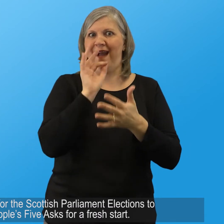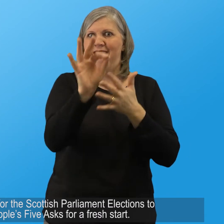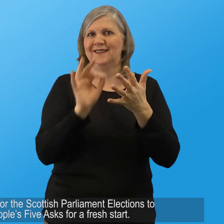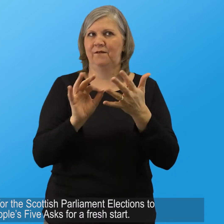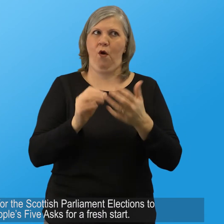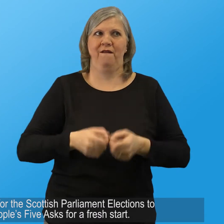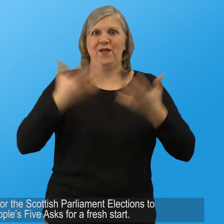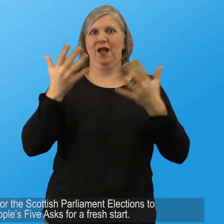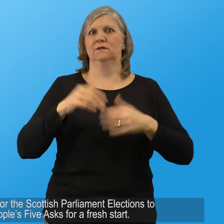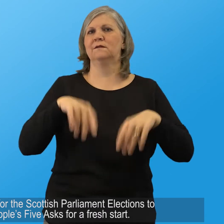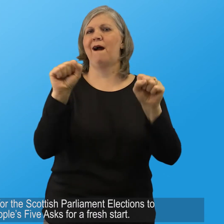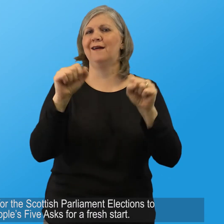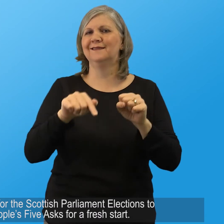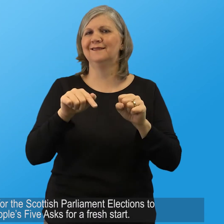start.